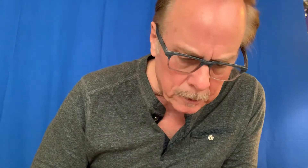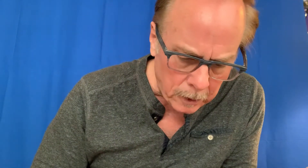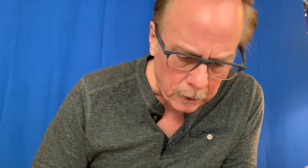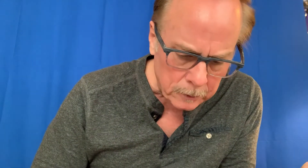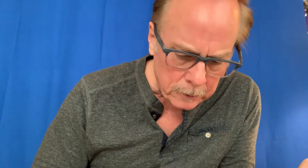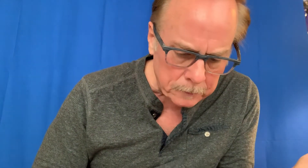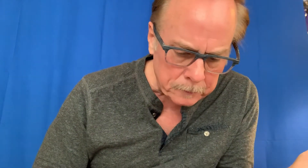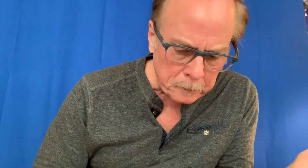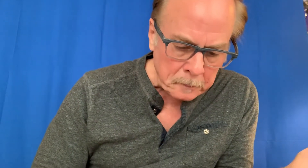got